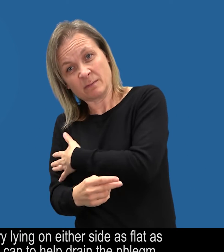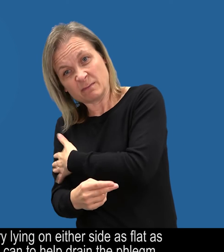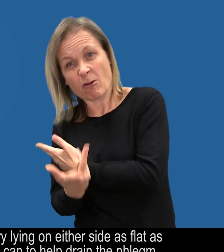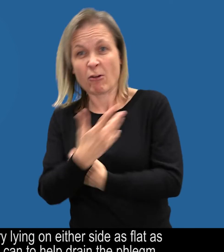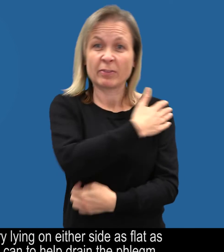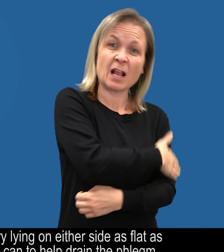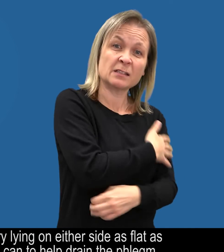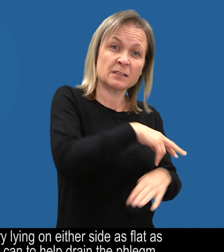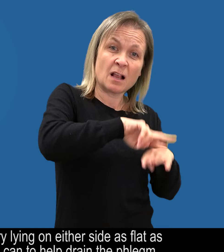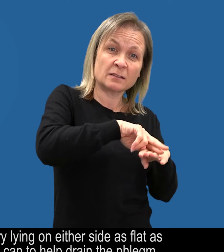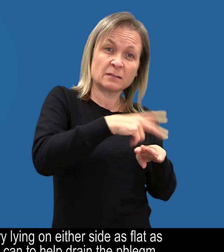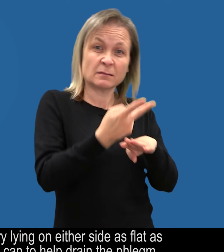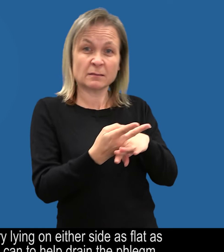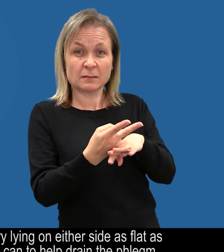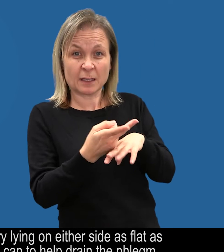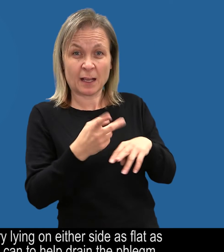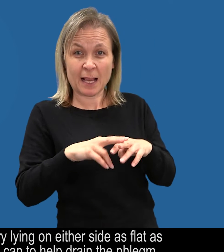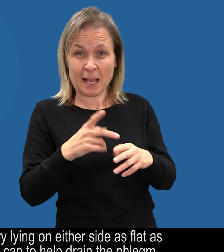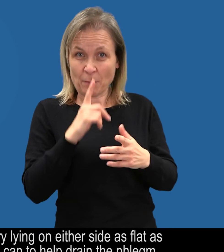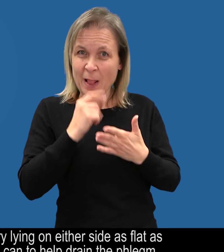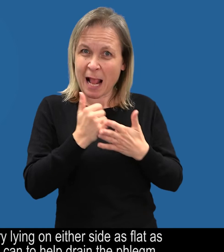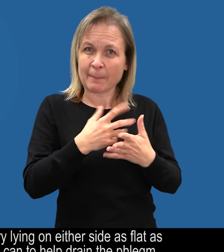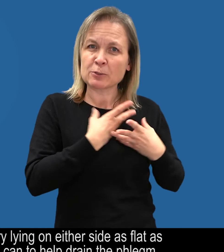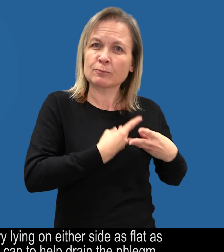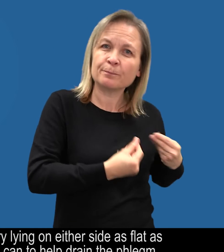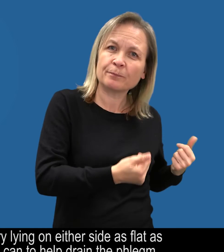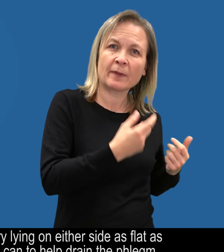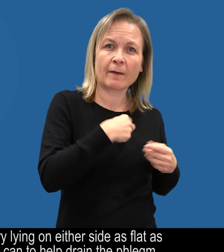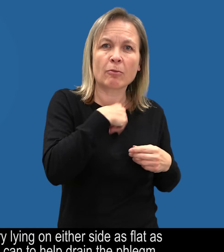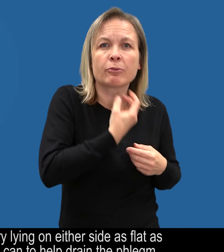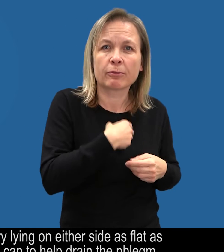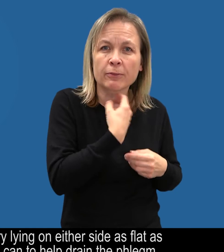Try lying on either side as flat as you can to help drain the phlegm.